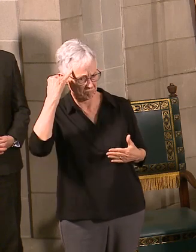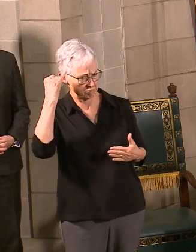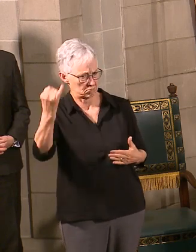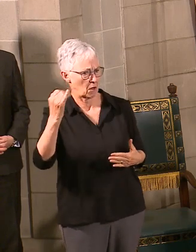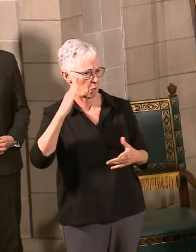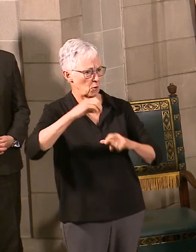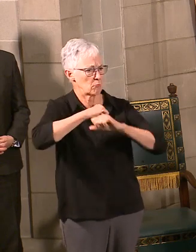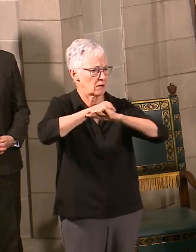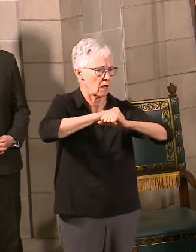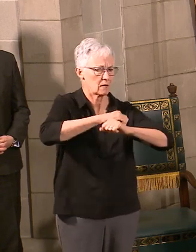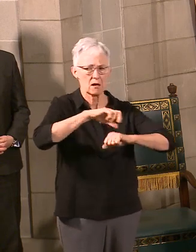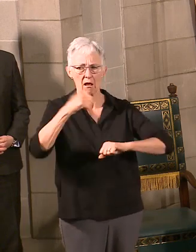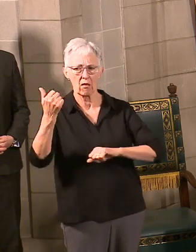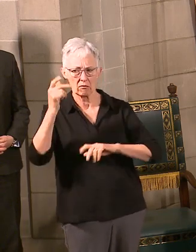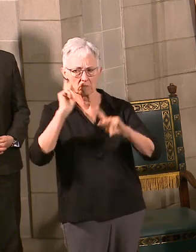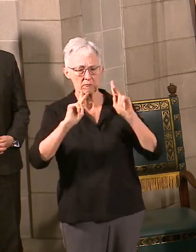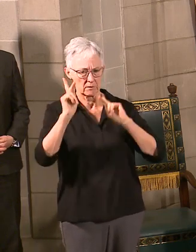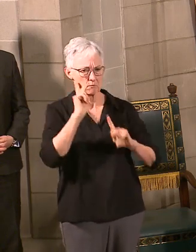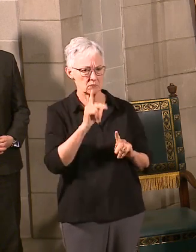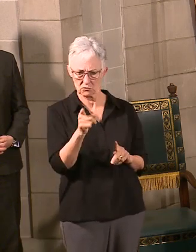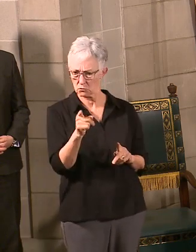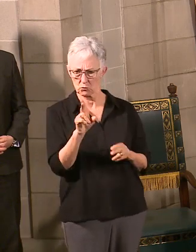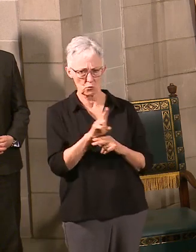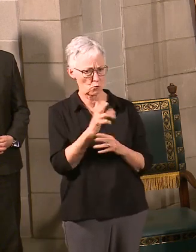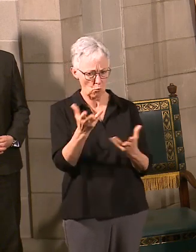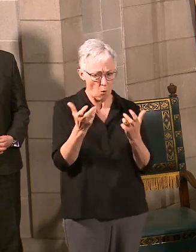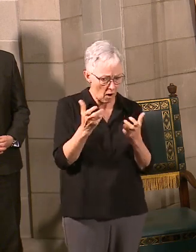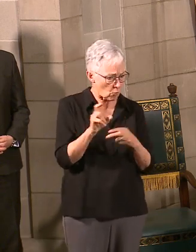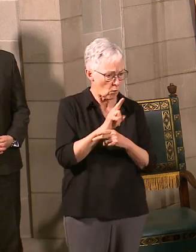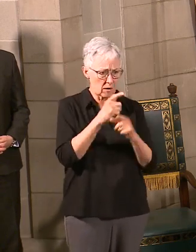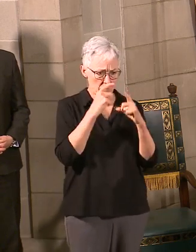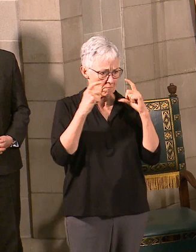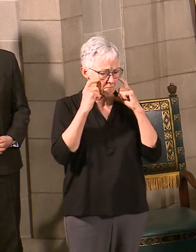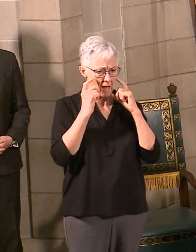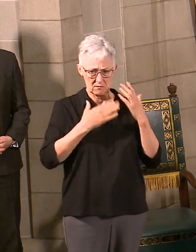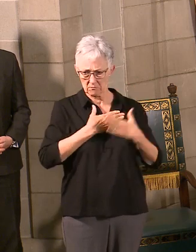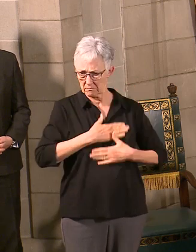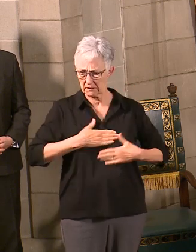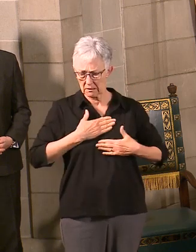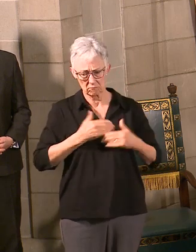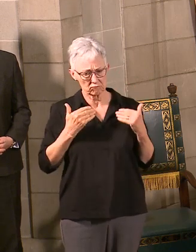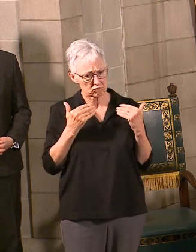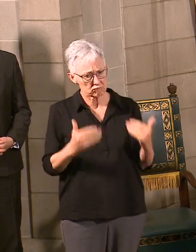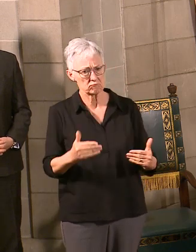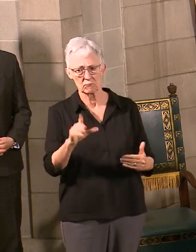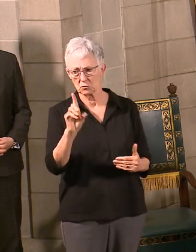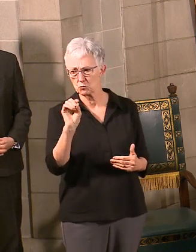about your daily activities. So if you want to wear a mask, please do. It's encouraged that you do that.